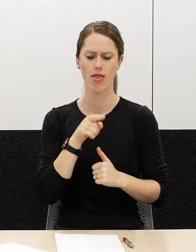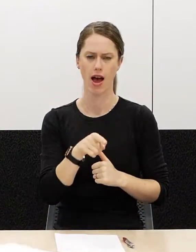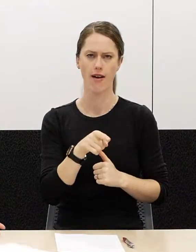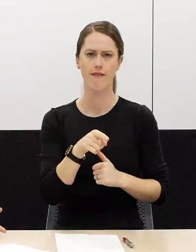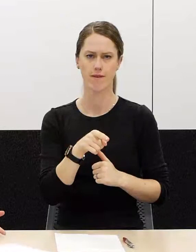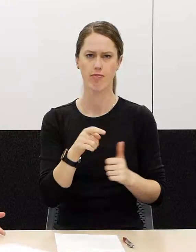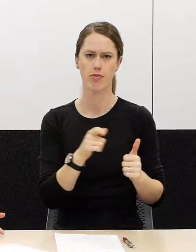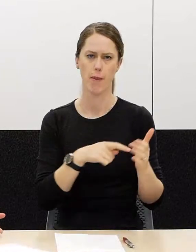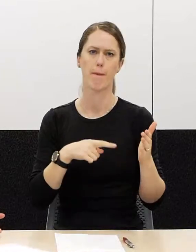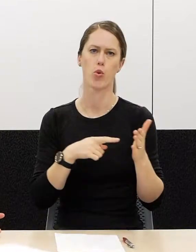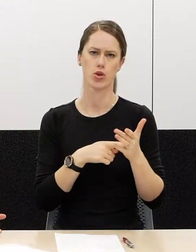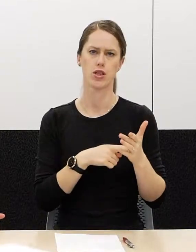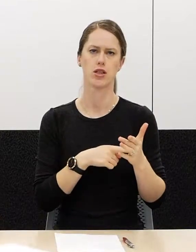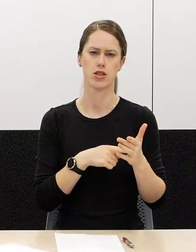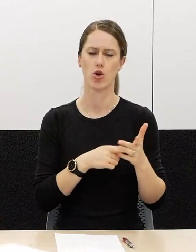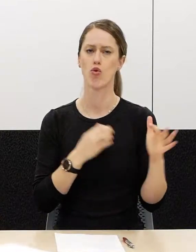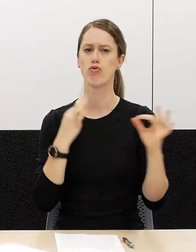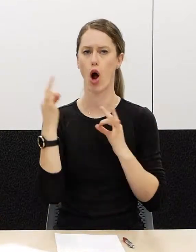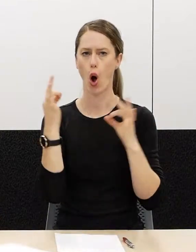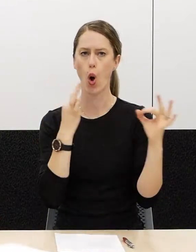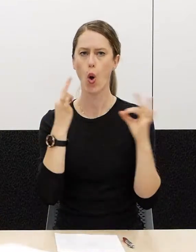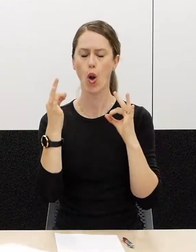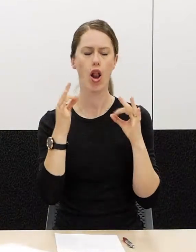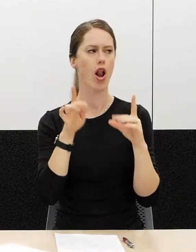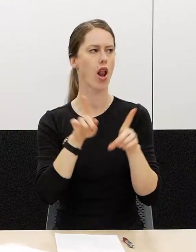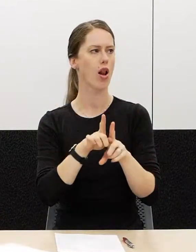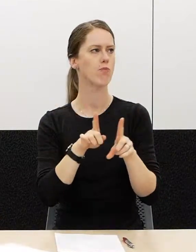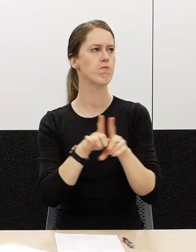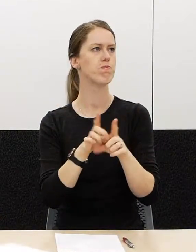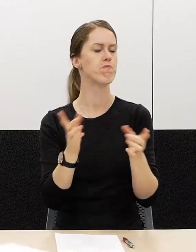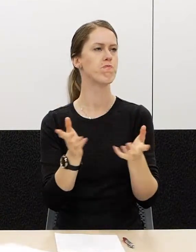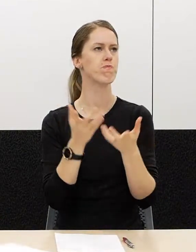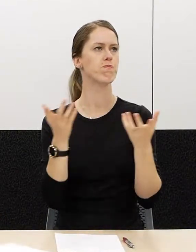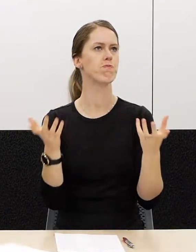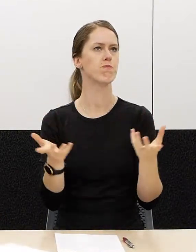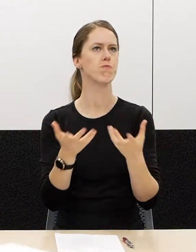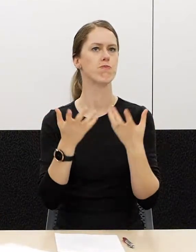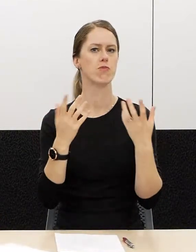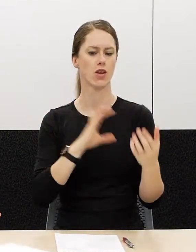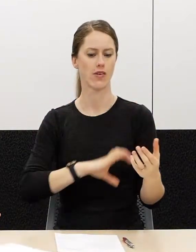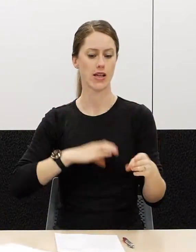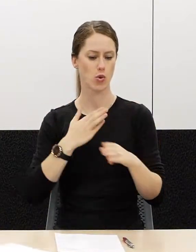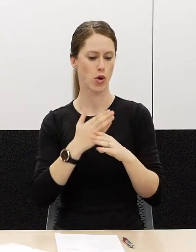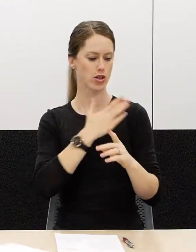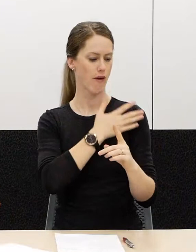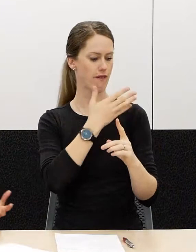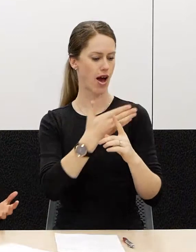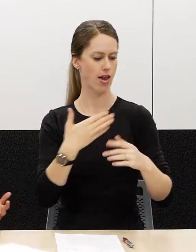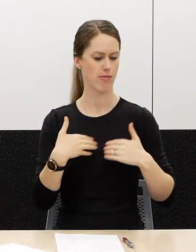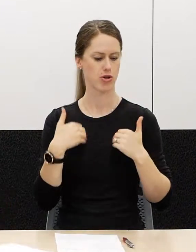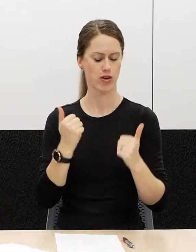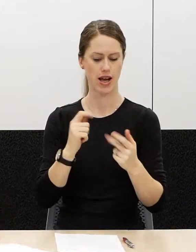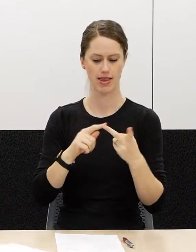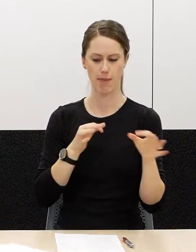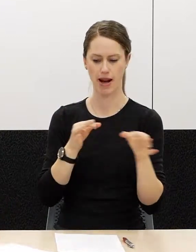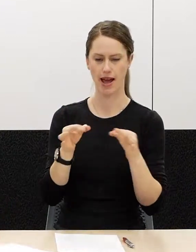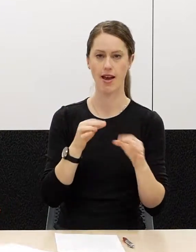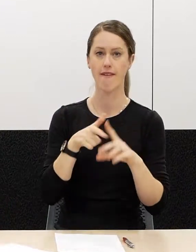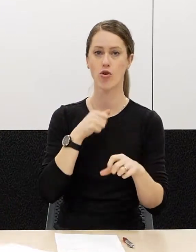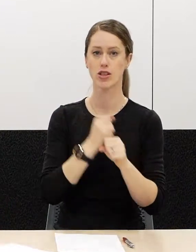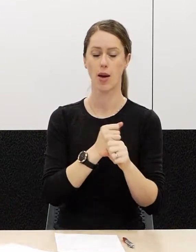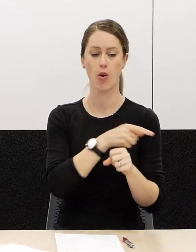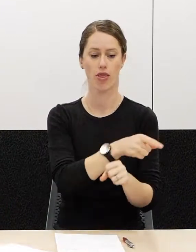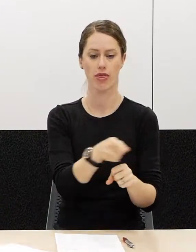really important role in terms of cancer work to date in the ministry, as well as the plan. So for